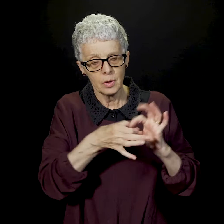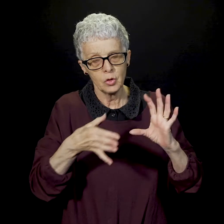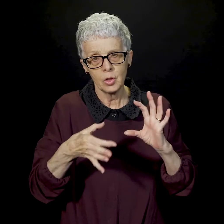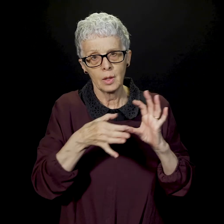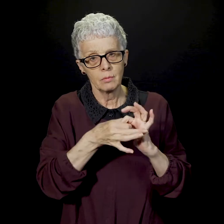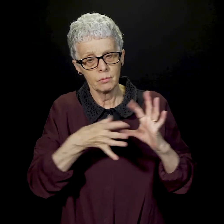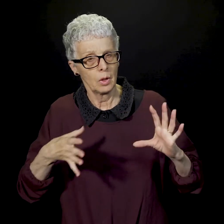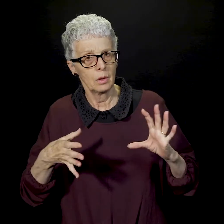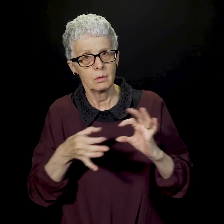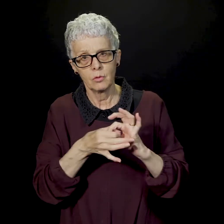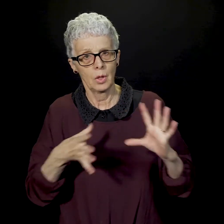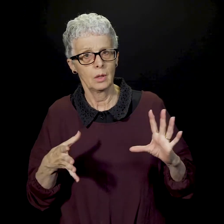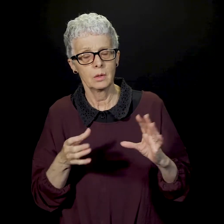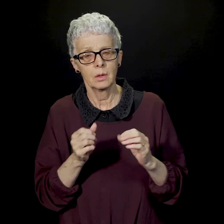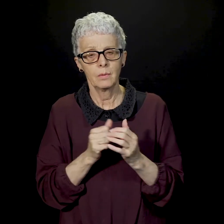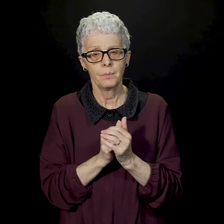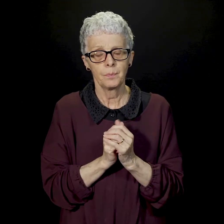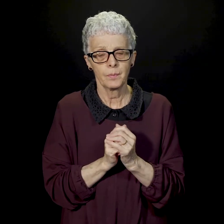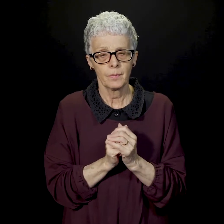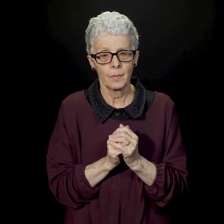chains behind and unlock them.